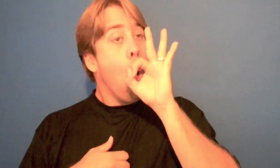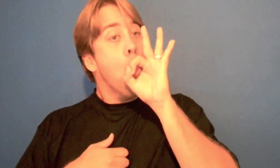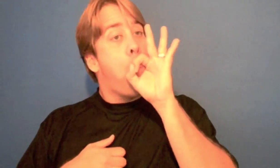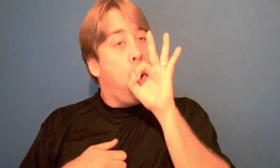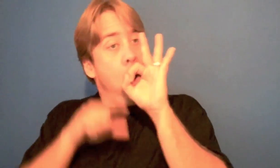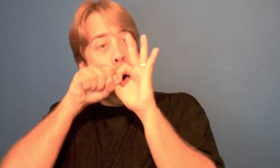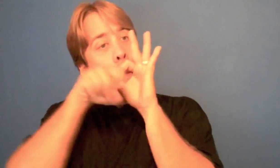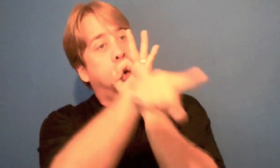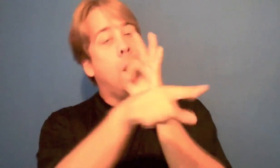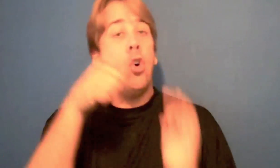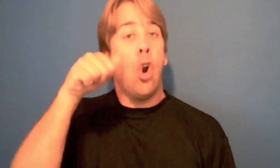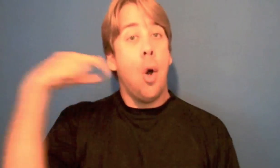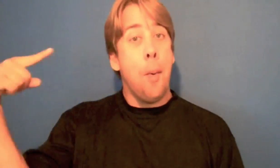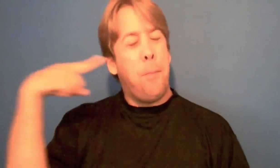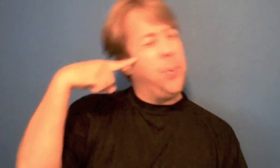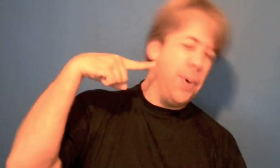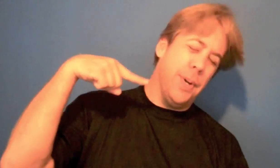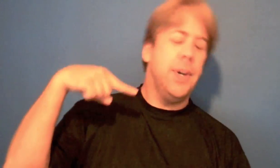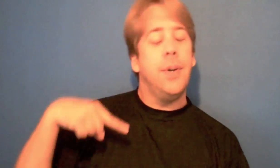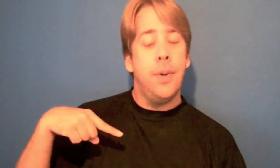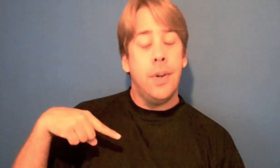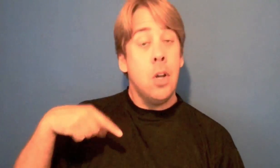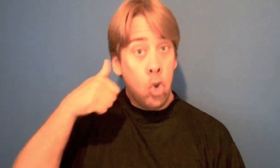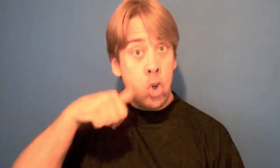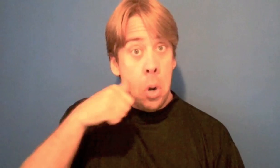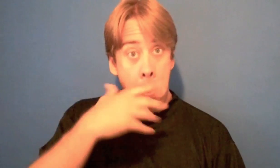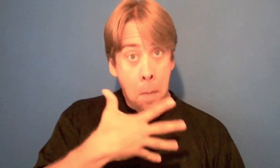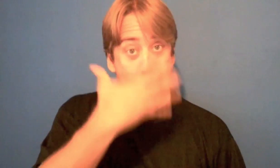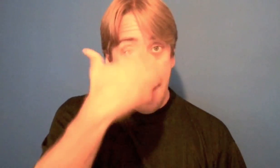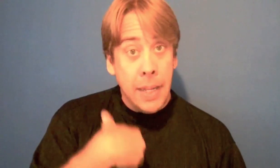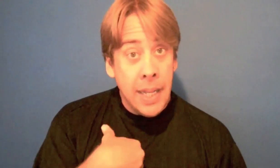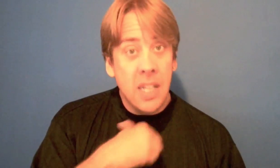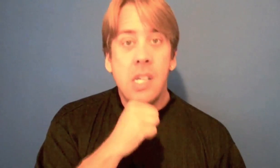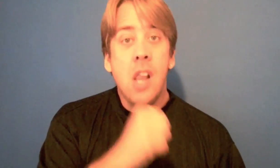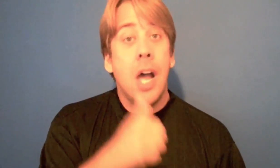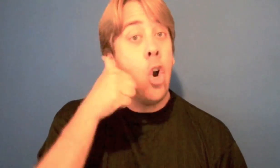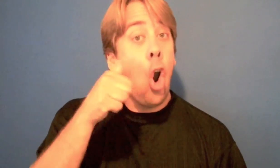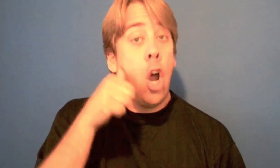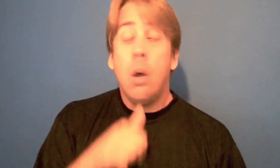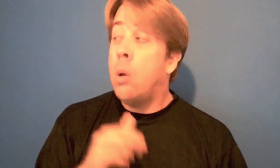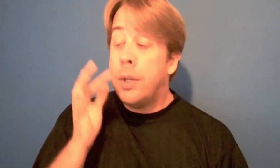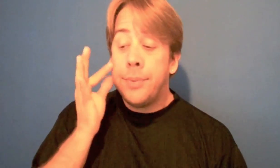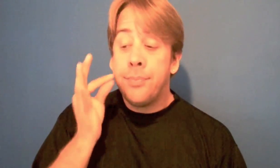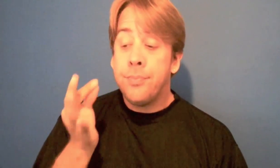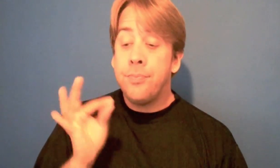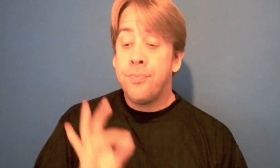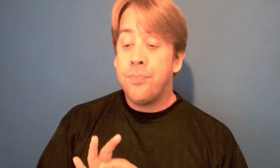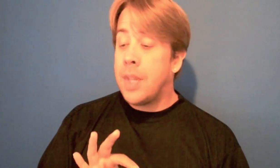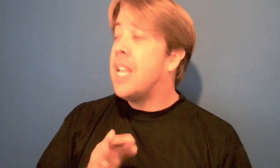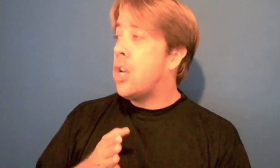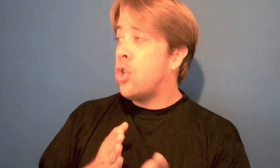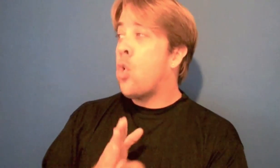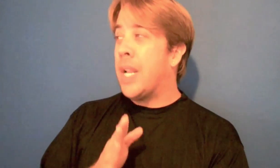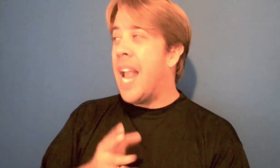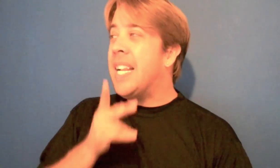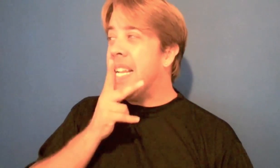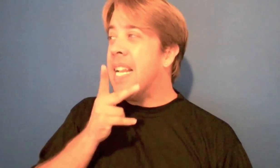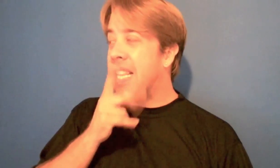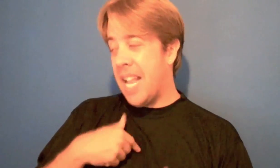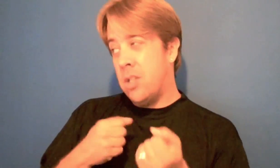grabbed a straw, and spit a juicy spit wad. It hit the girl on the side of the head, and she didn't get mad. She just took it off, looked at me,